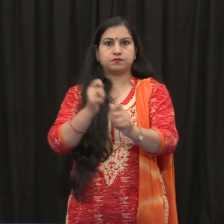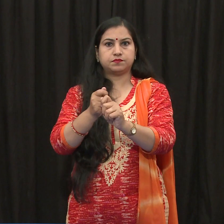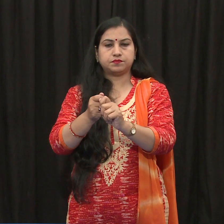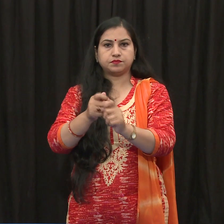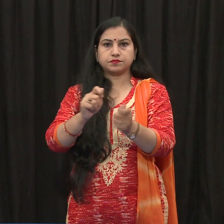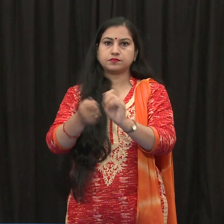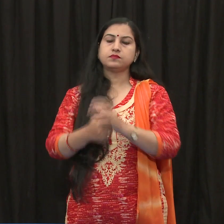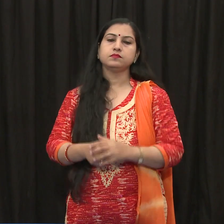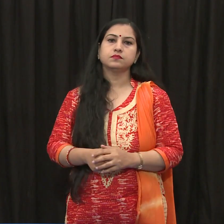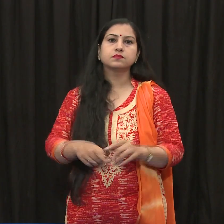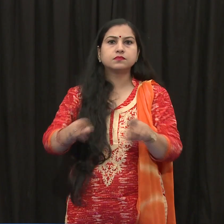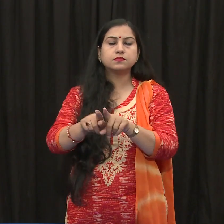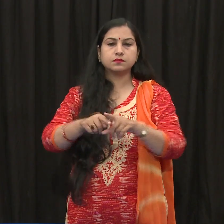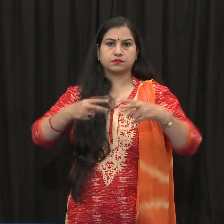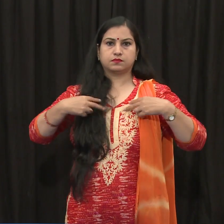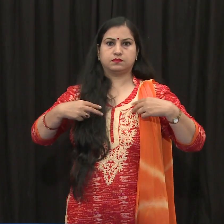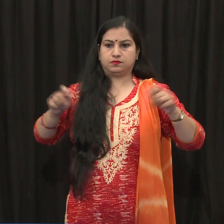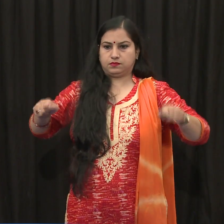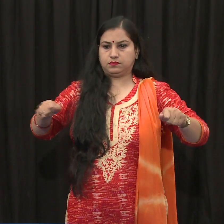reforms and justice to reduce